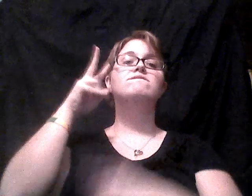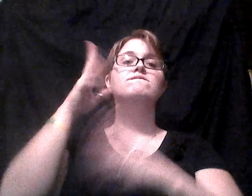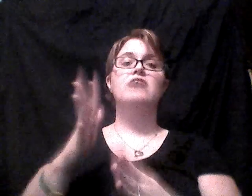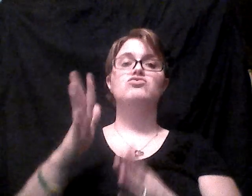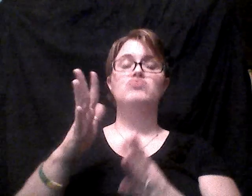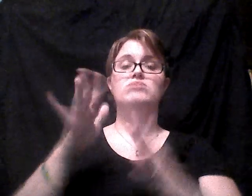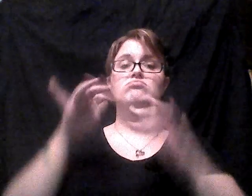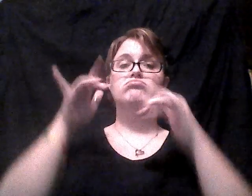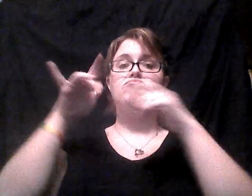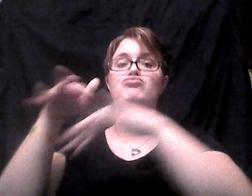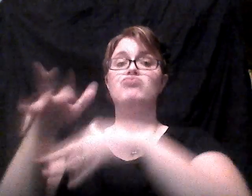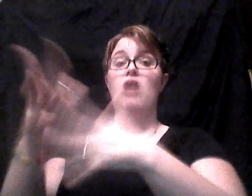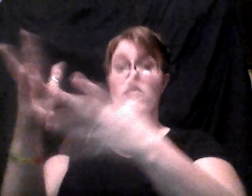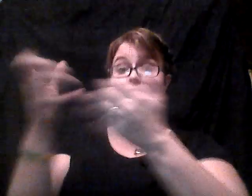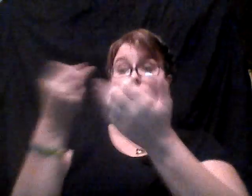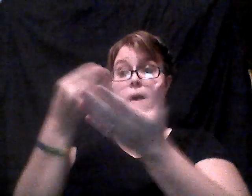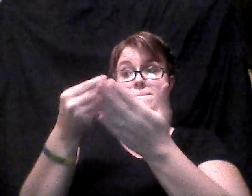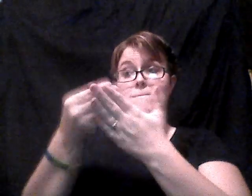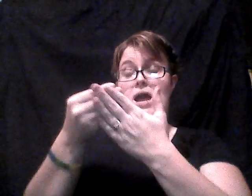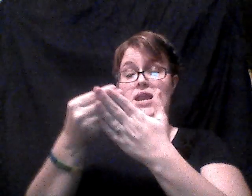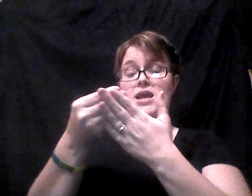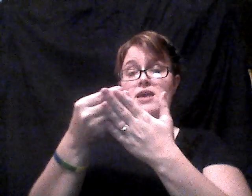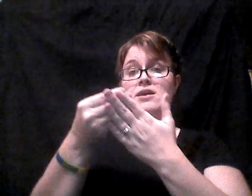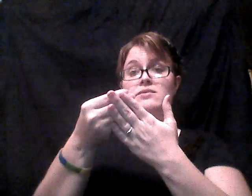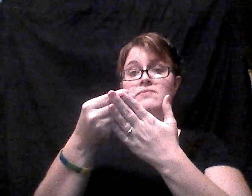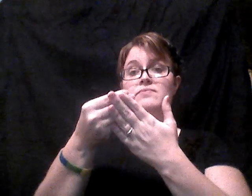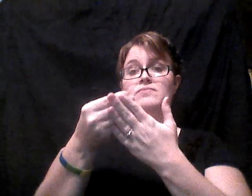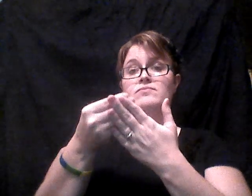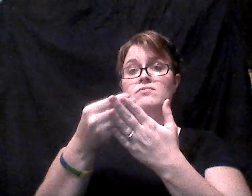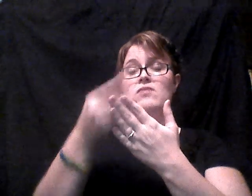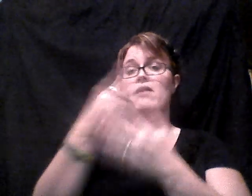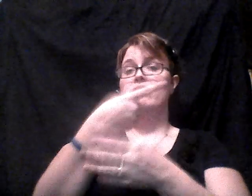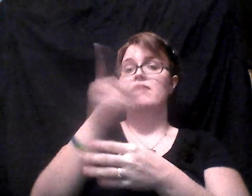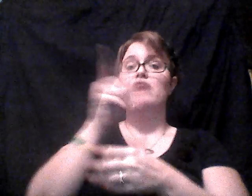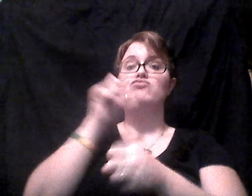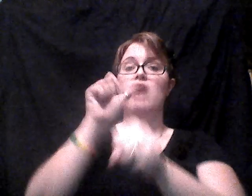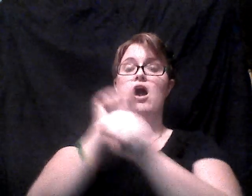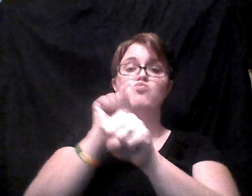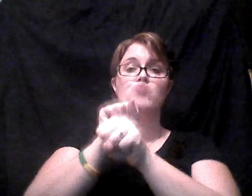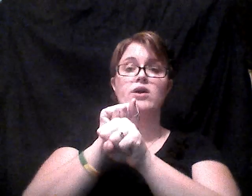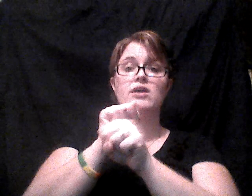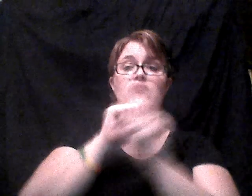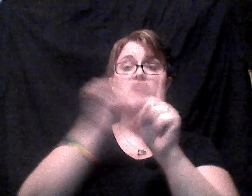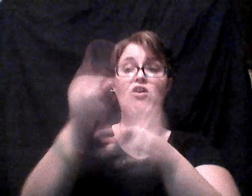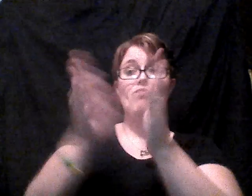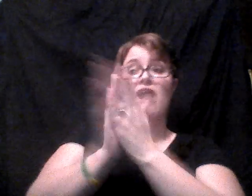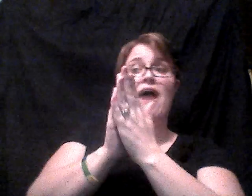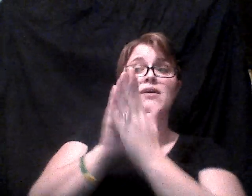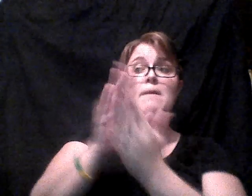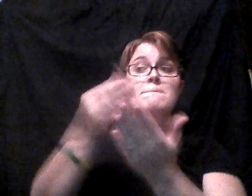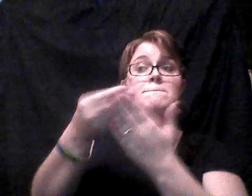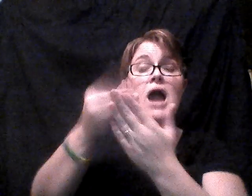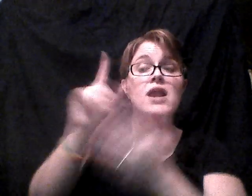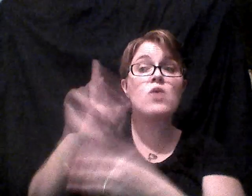unemployment. It's ridiculous. You got, bums on, on trains. So they go, they ask for their money, right? And then they see the army coming, and they're all like,